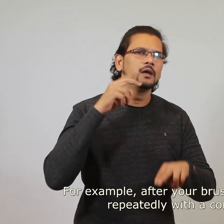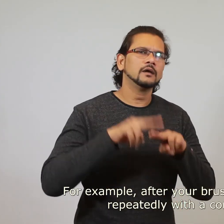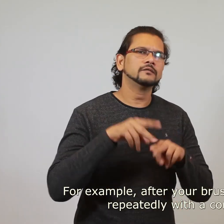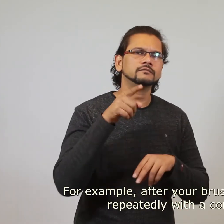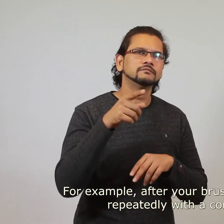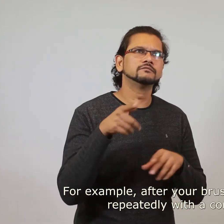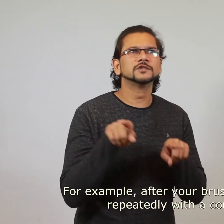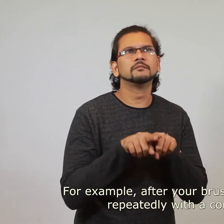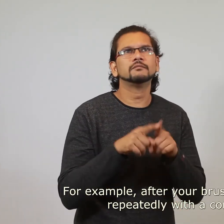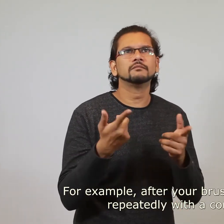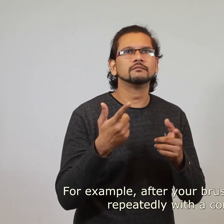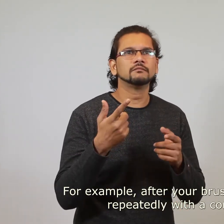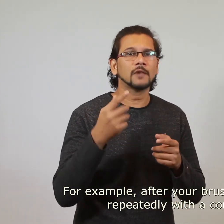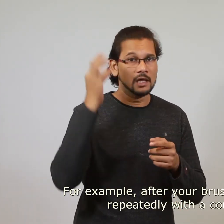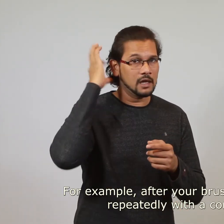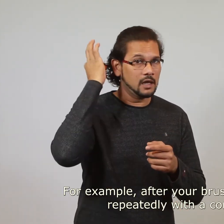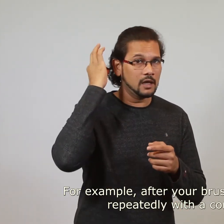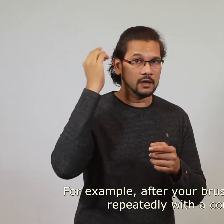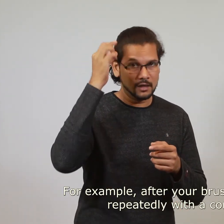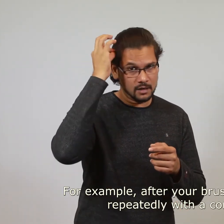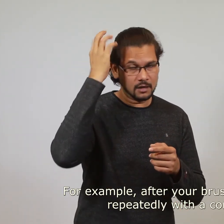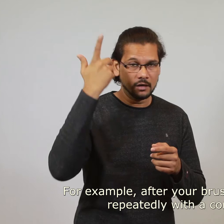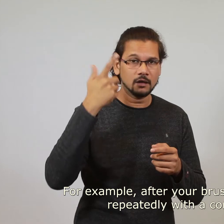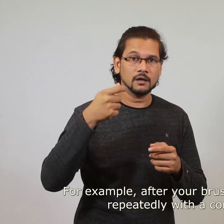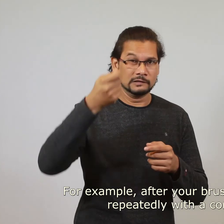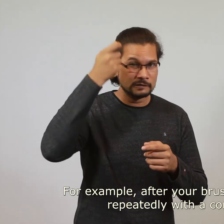For example, after you brush your hair repeatedly with a comb,